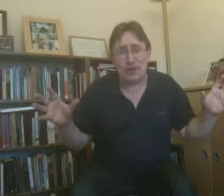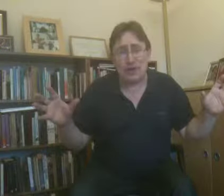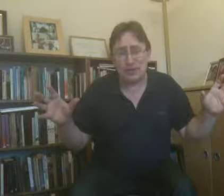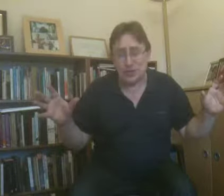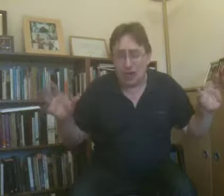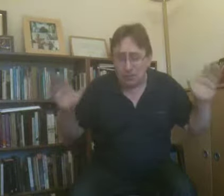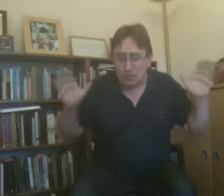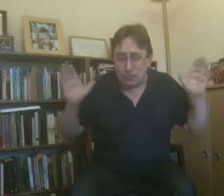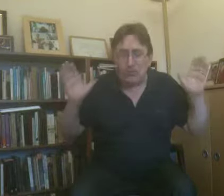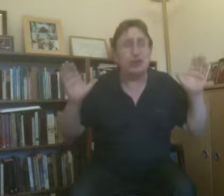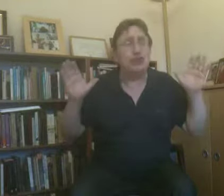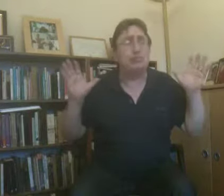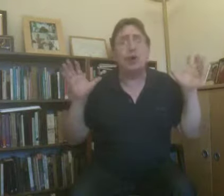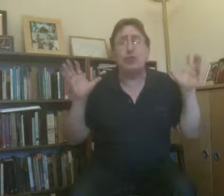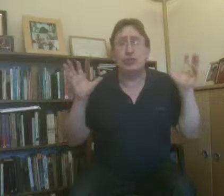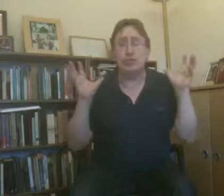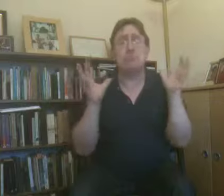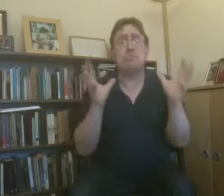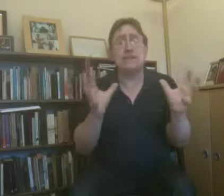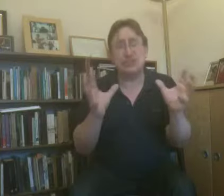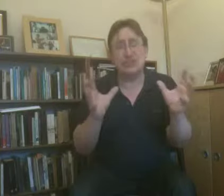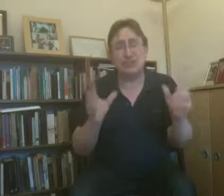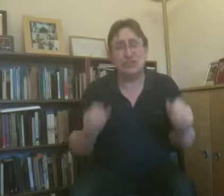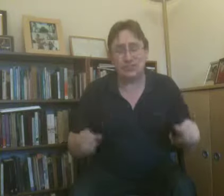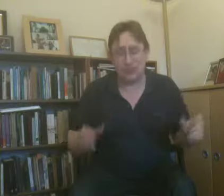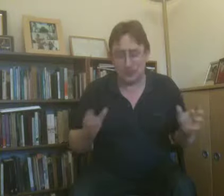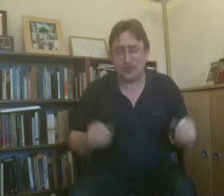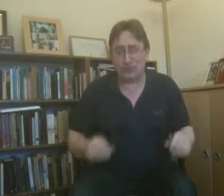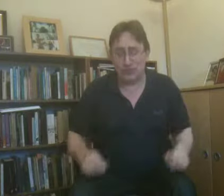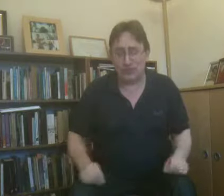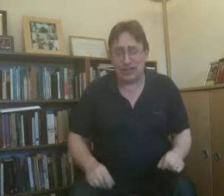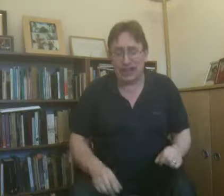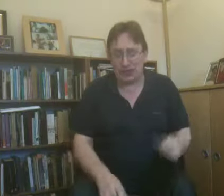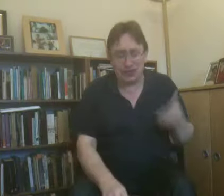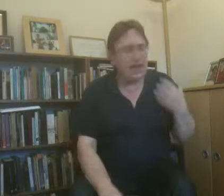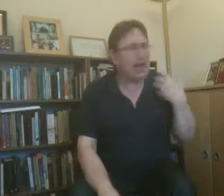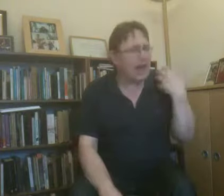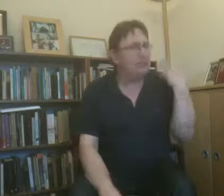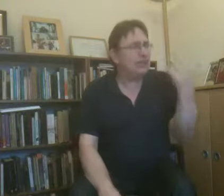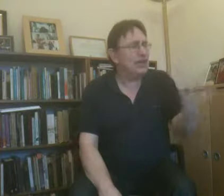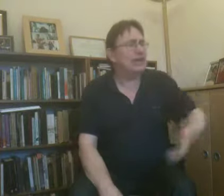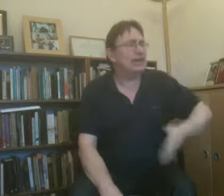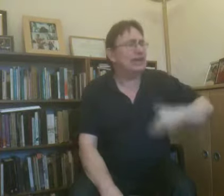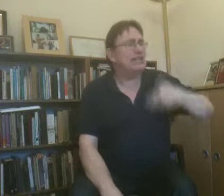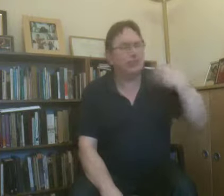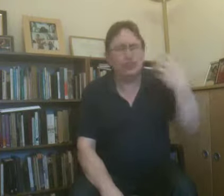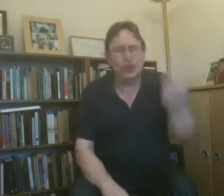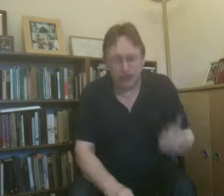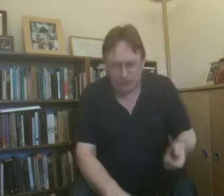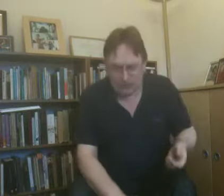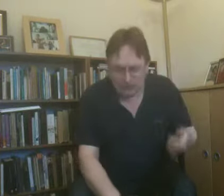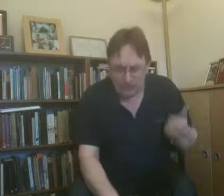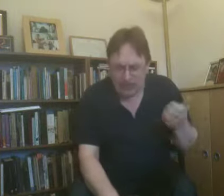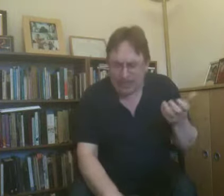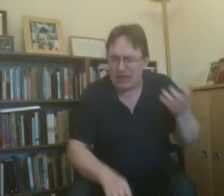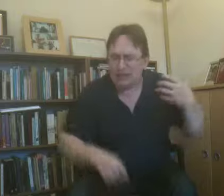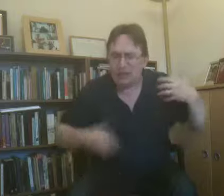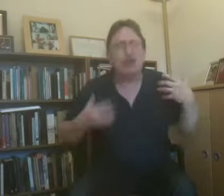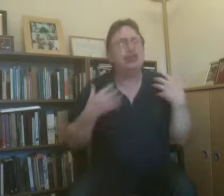background. But you both meet Jesus through this encounter. And in the story of this encounter,